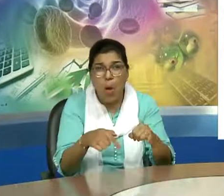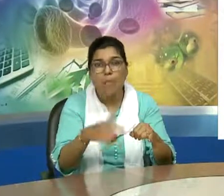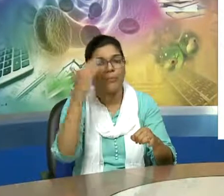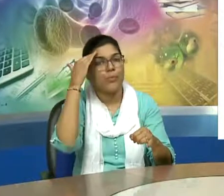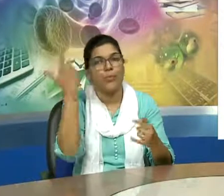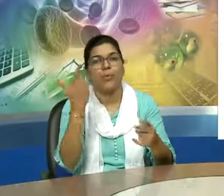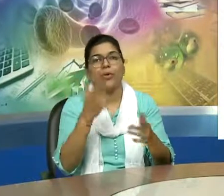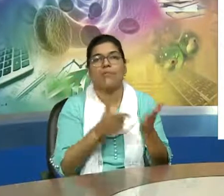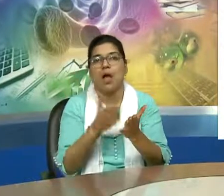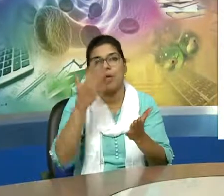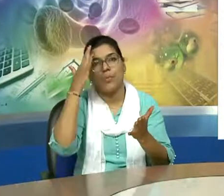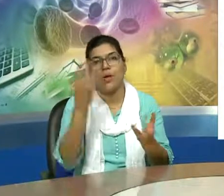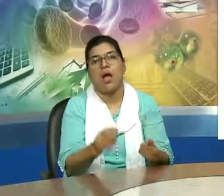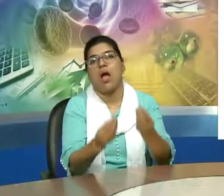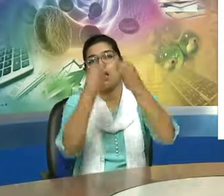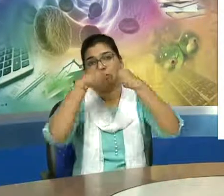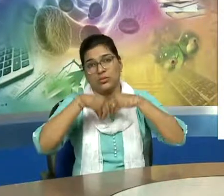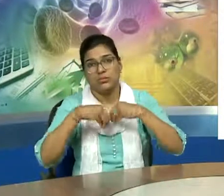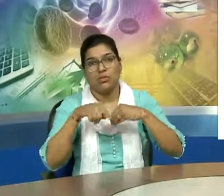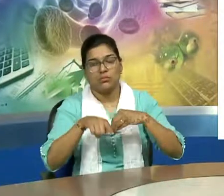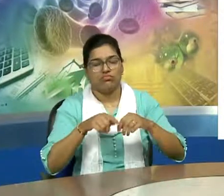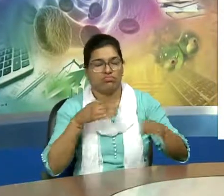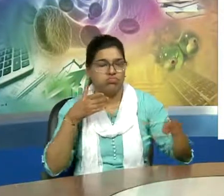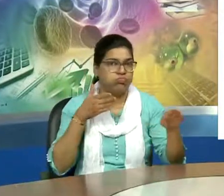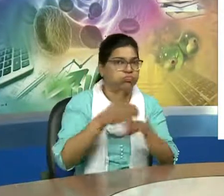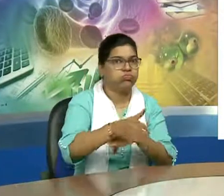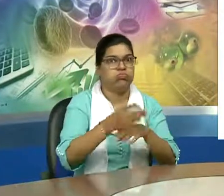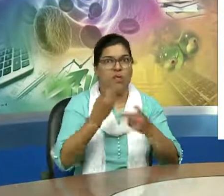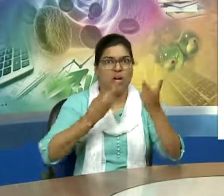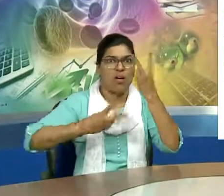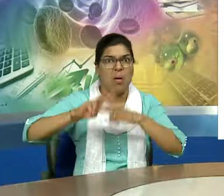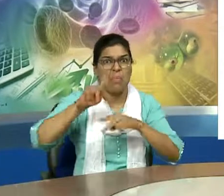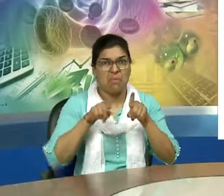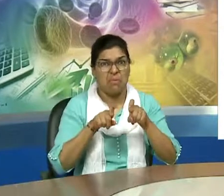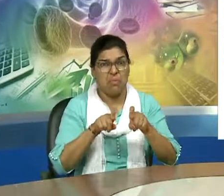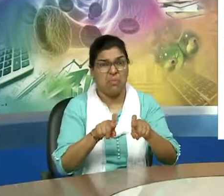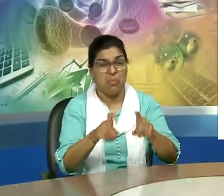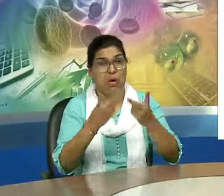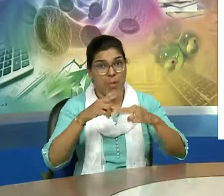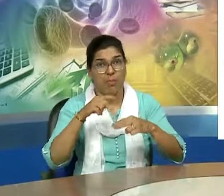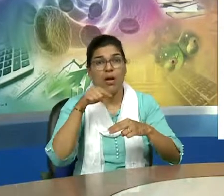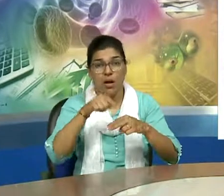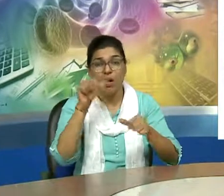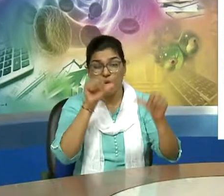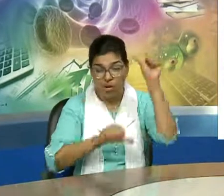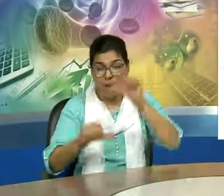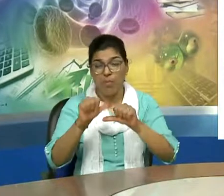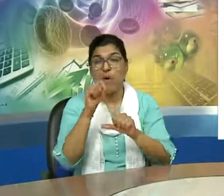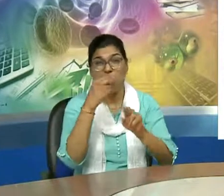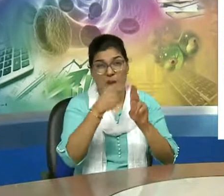So in the tissues of the fish, mercury formed